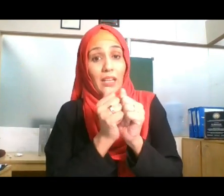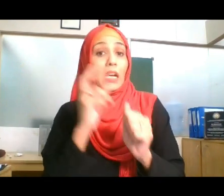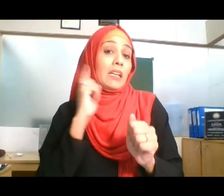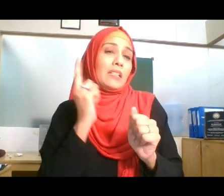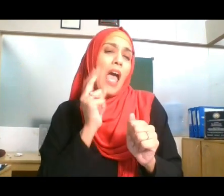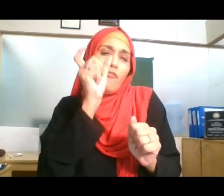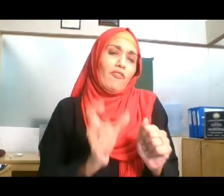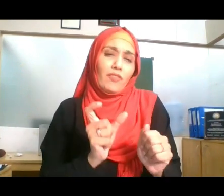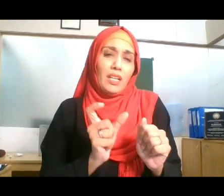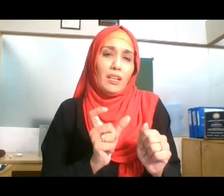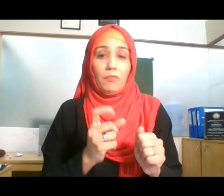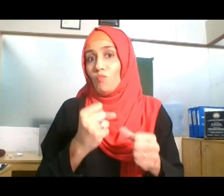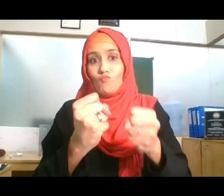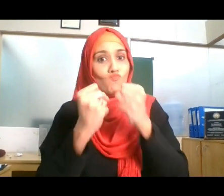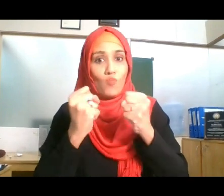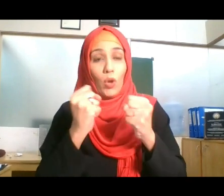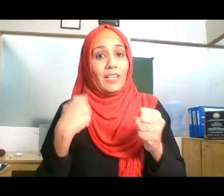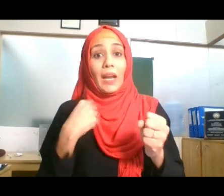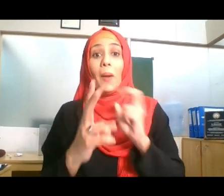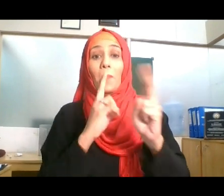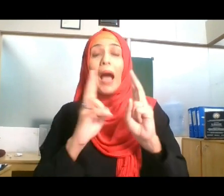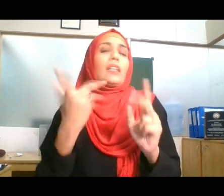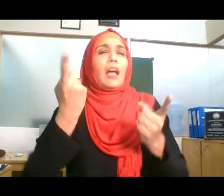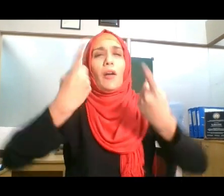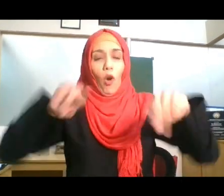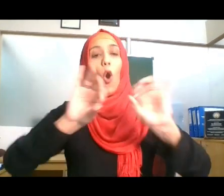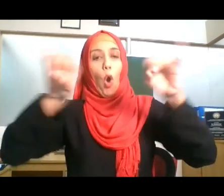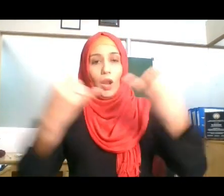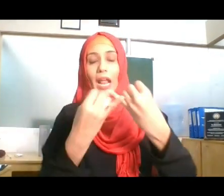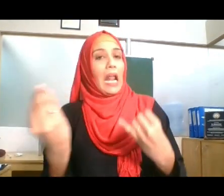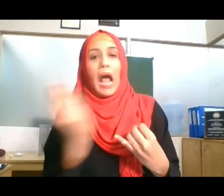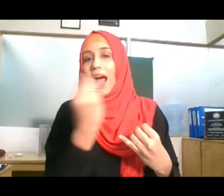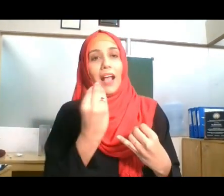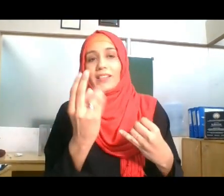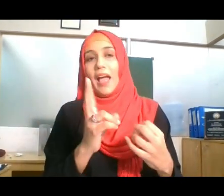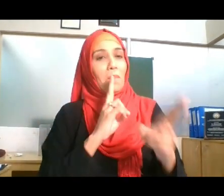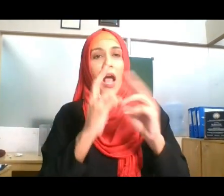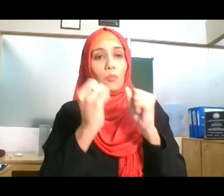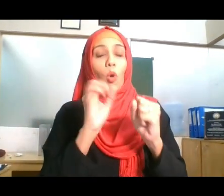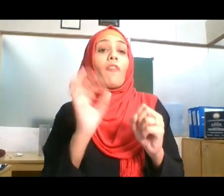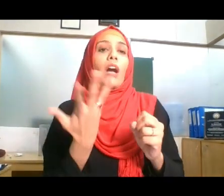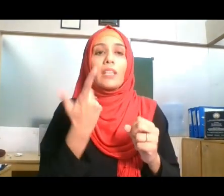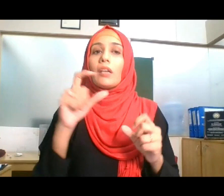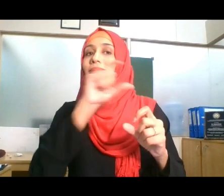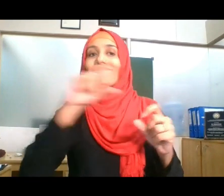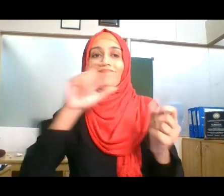who is unable to participate in a conference just like this because there's no clear captioning